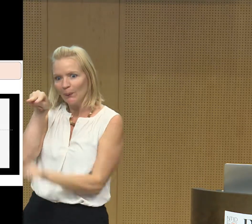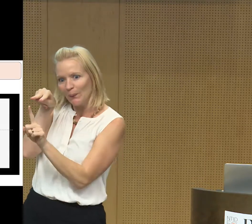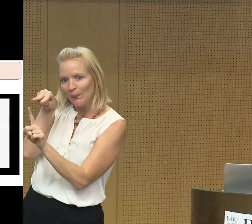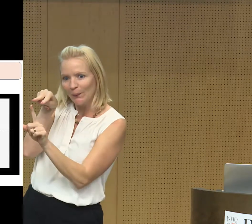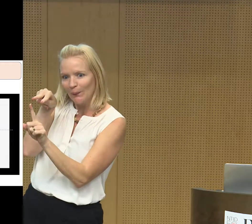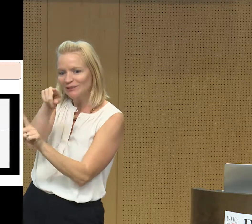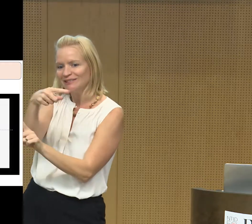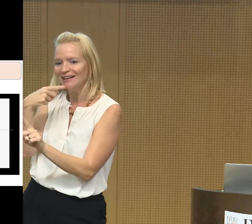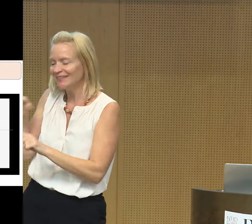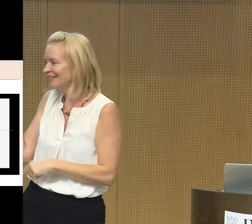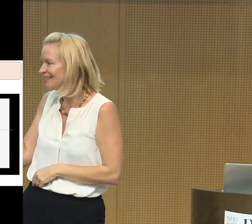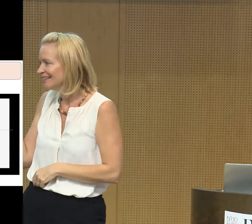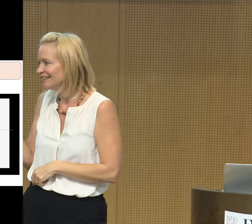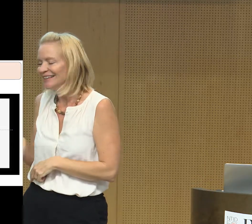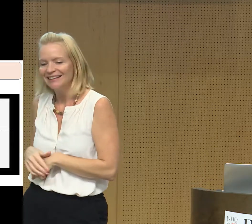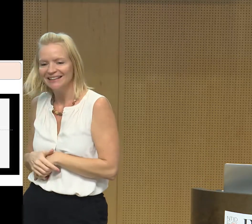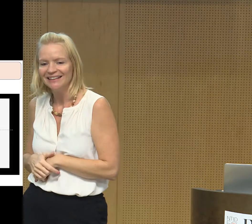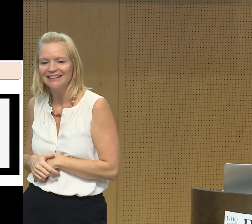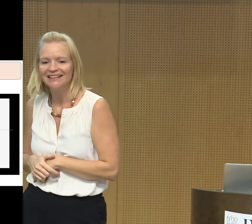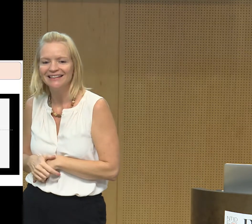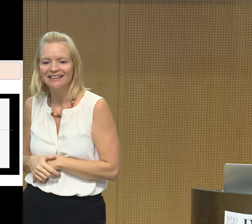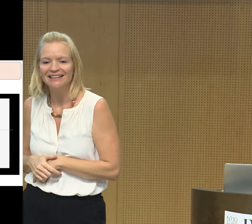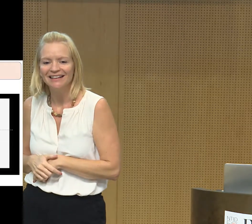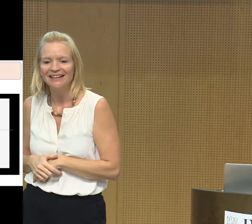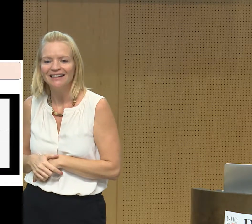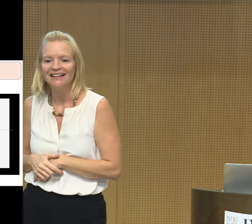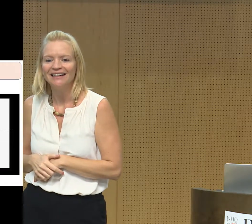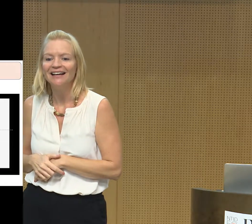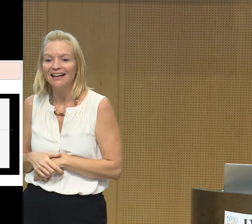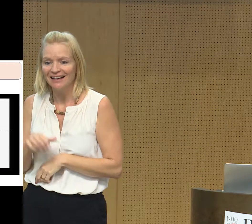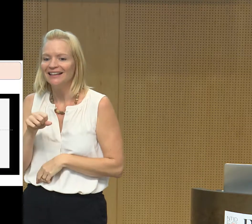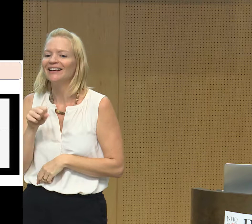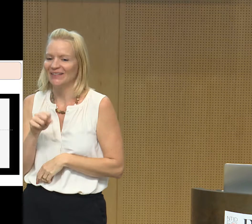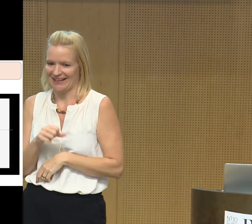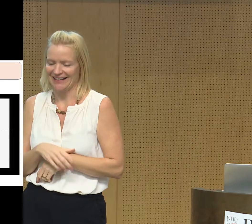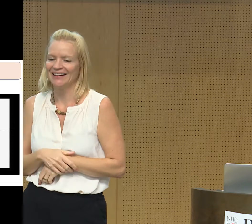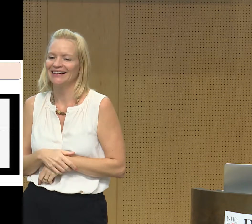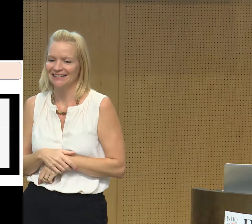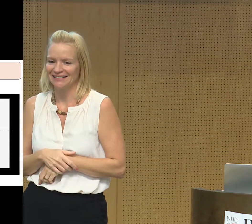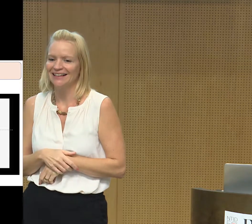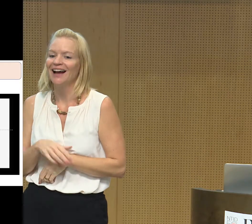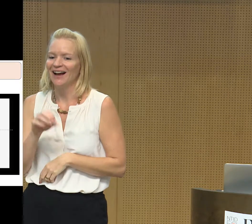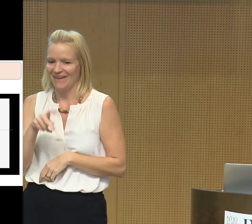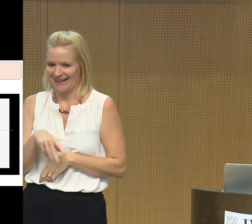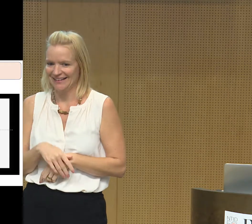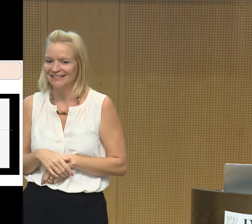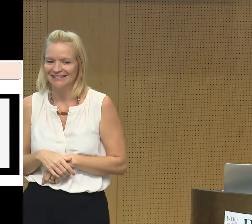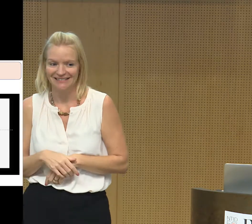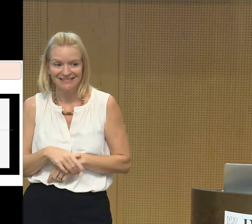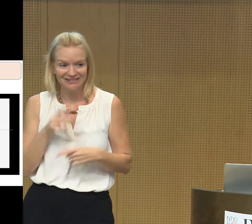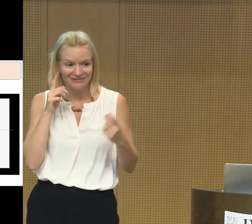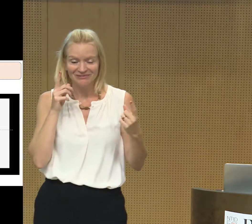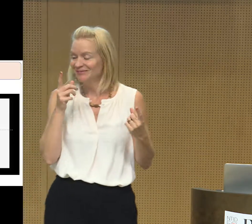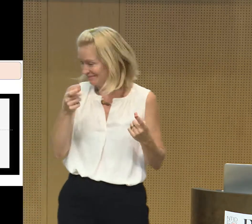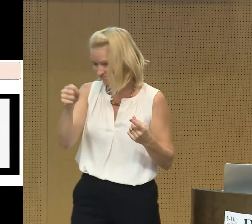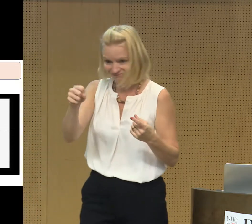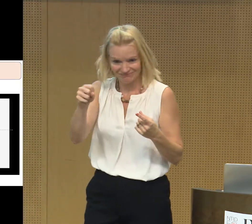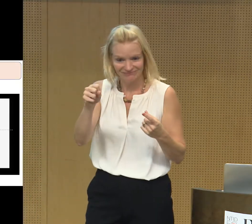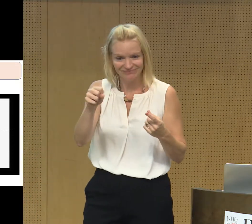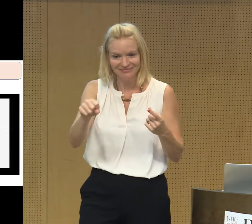she's saying one is looking all around and the other is looking in one place only. I